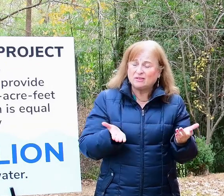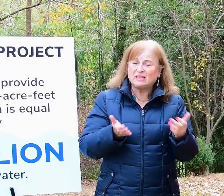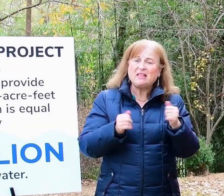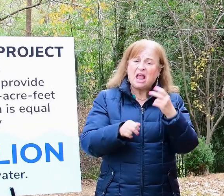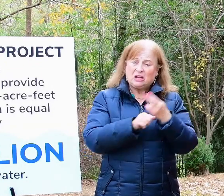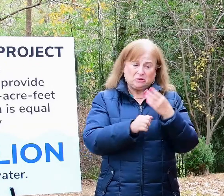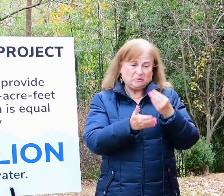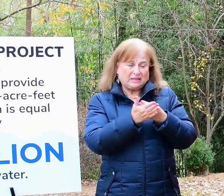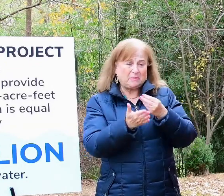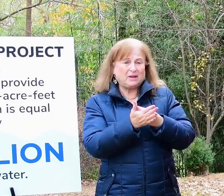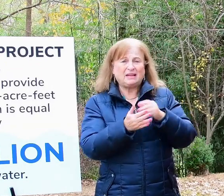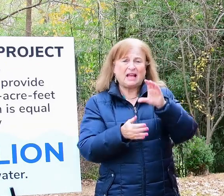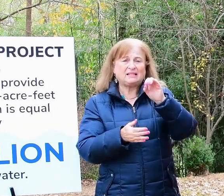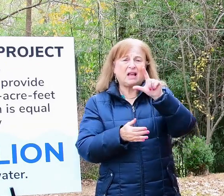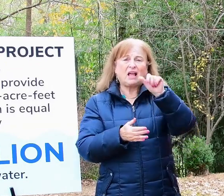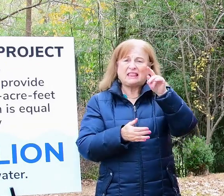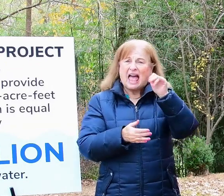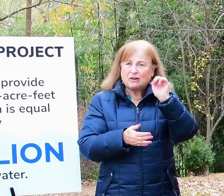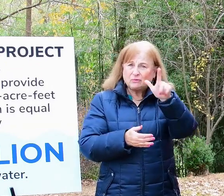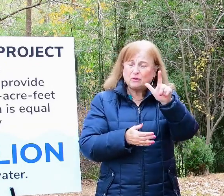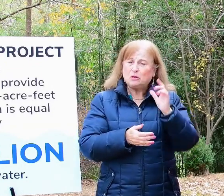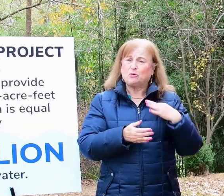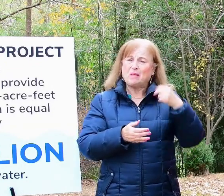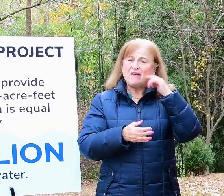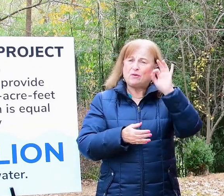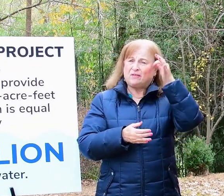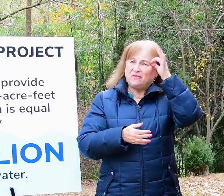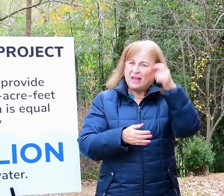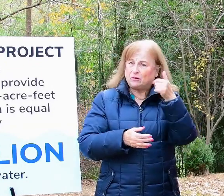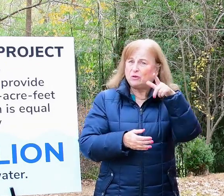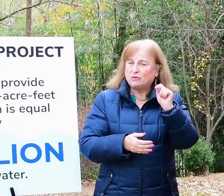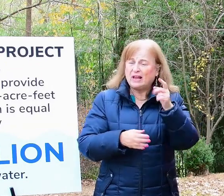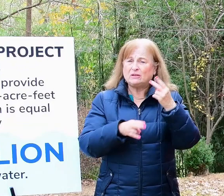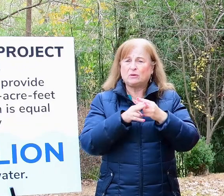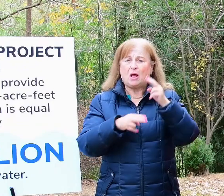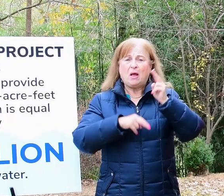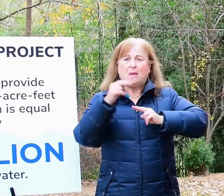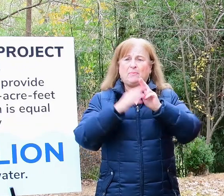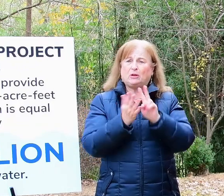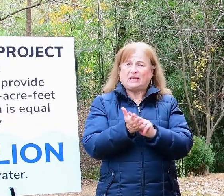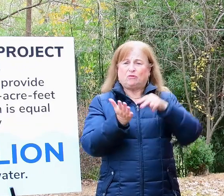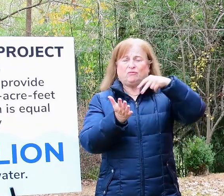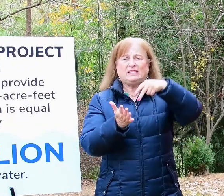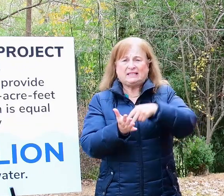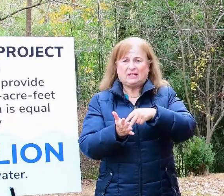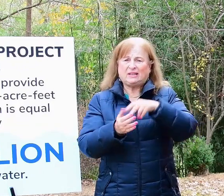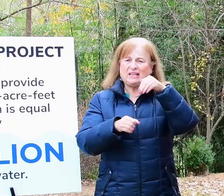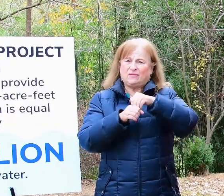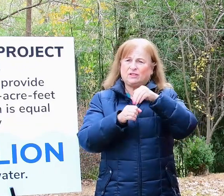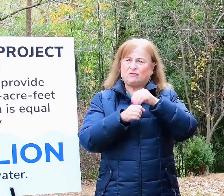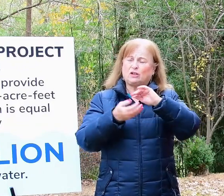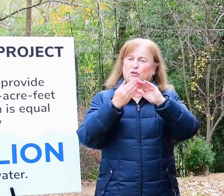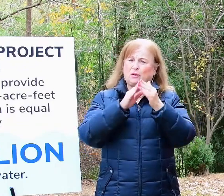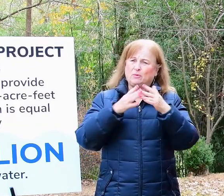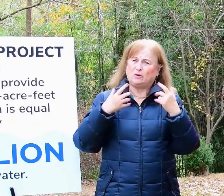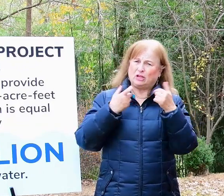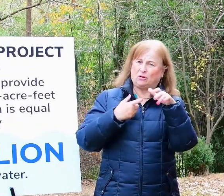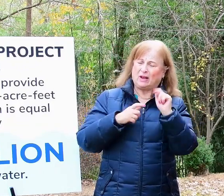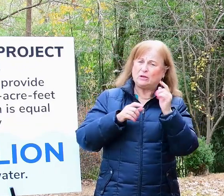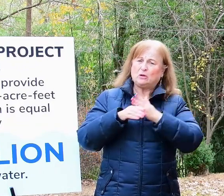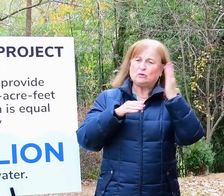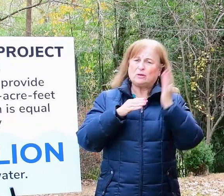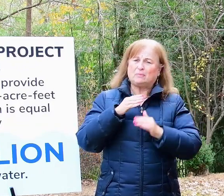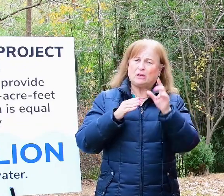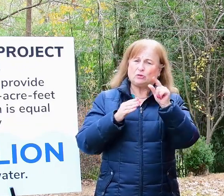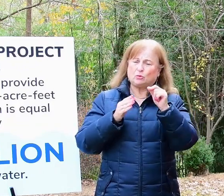They can use this as collateral to apply for a federal grant called the Building Resilient Infrastructure and Communities Grant to complete a